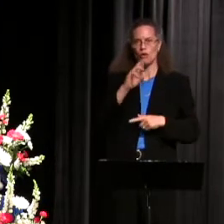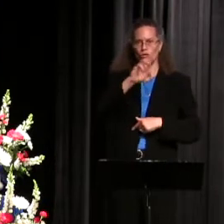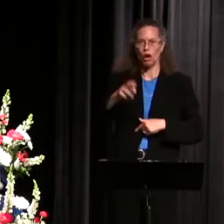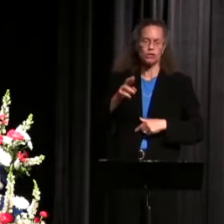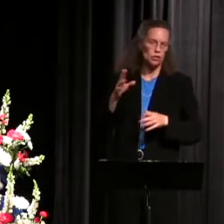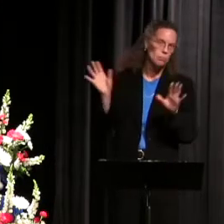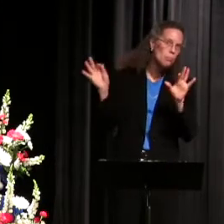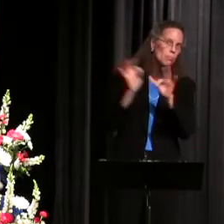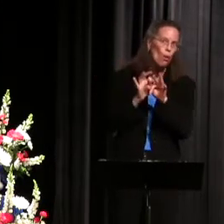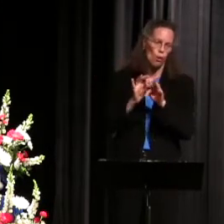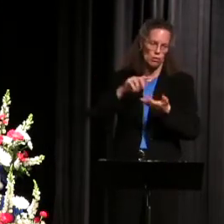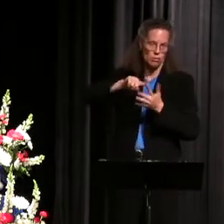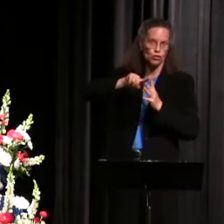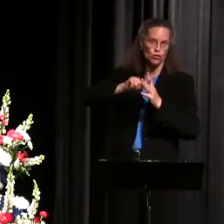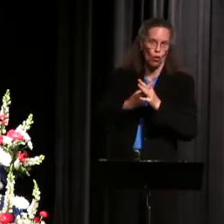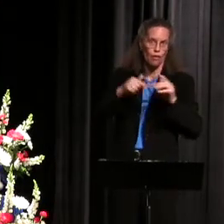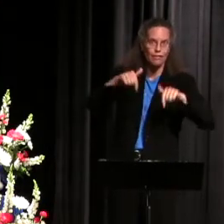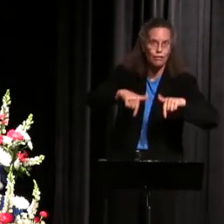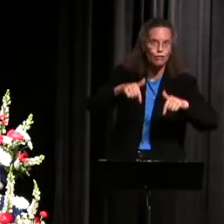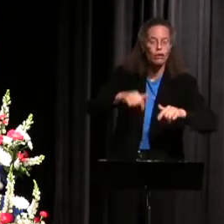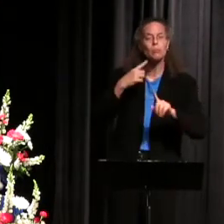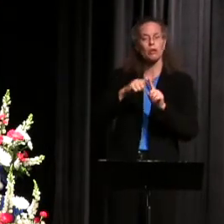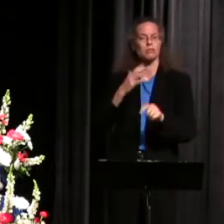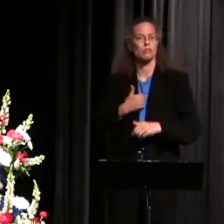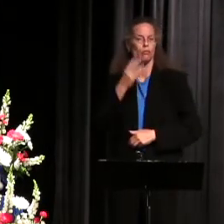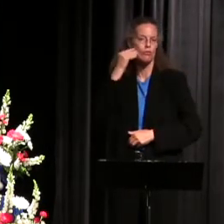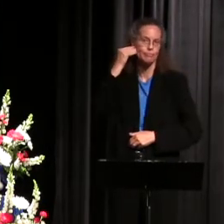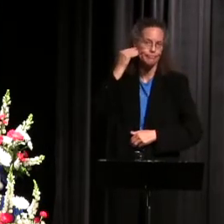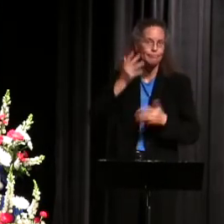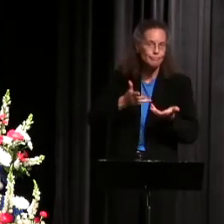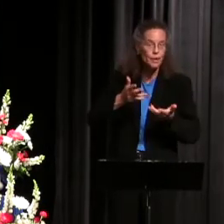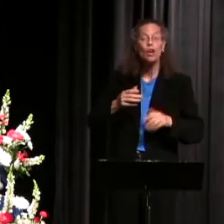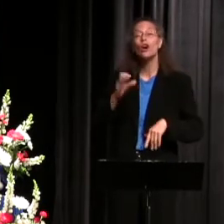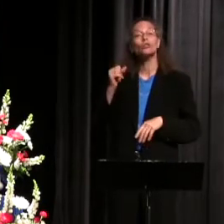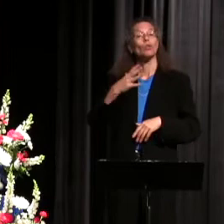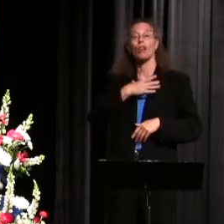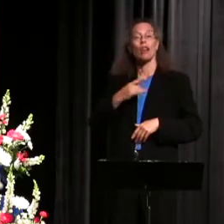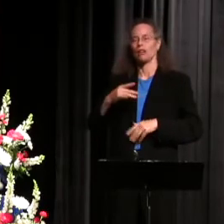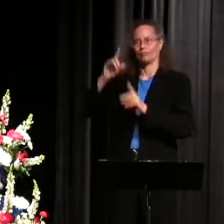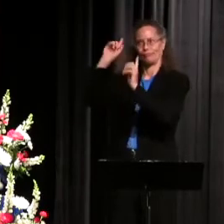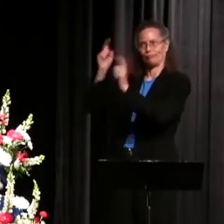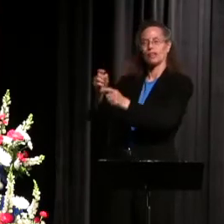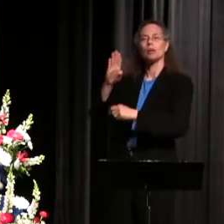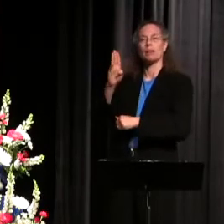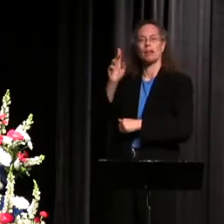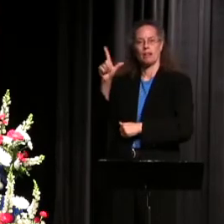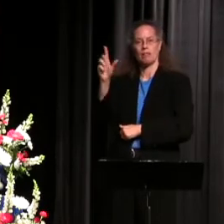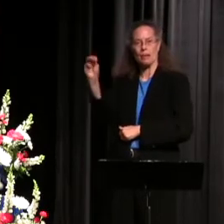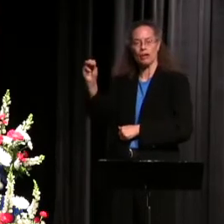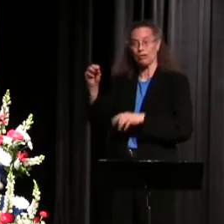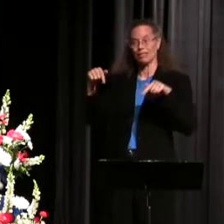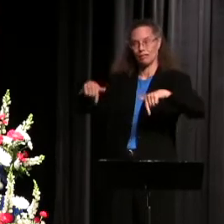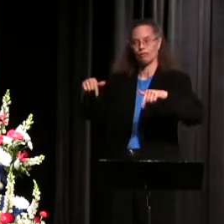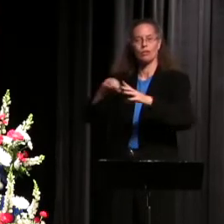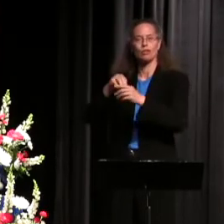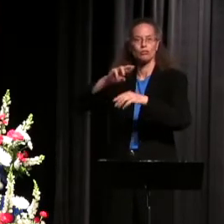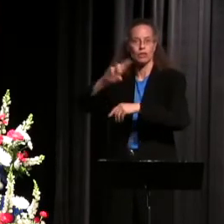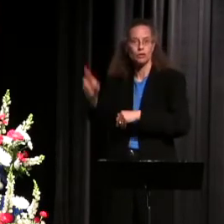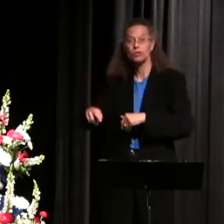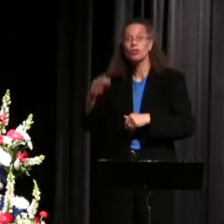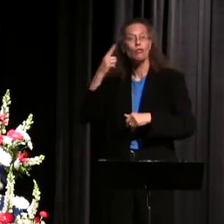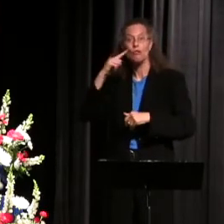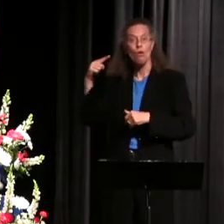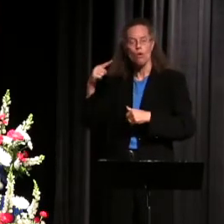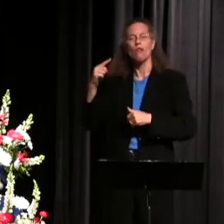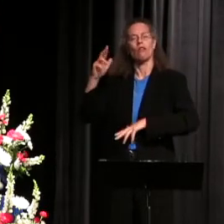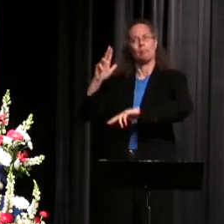this movement and is also our home. So, we would like to donate towards the Black Lives Matter movement in Rochester to help